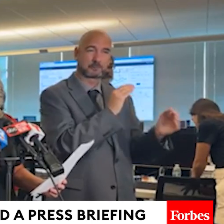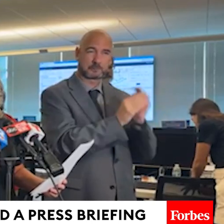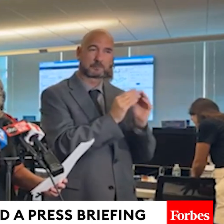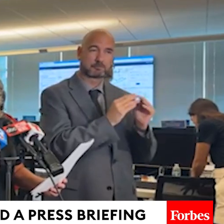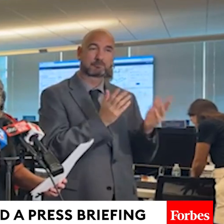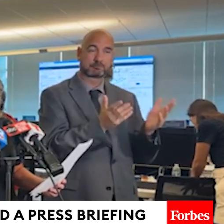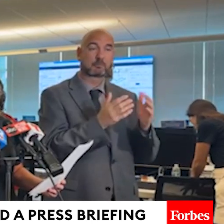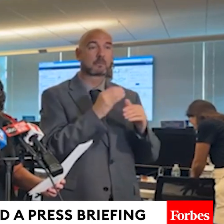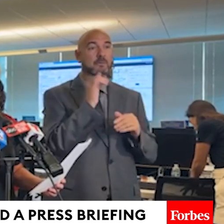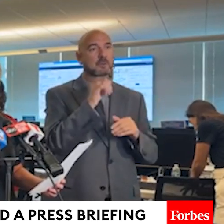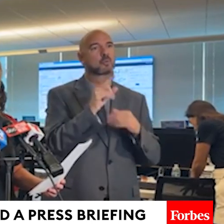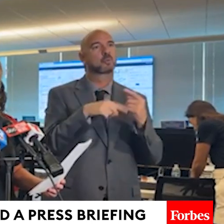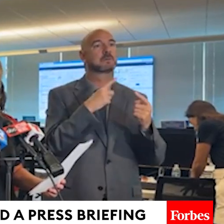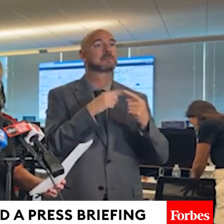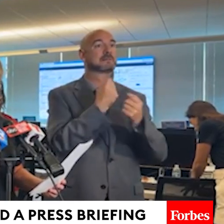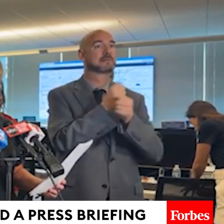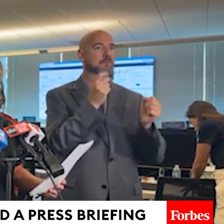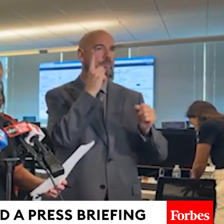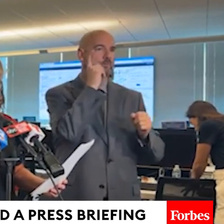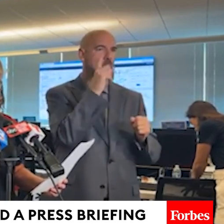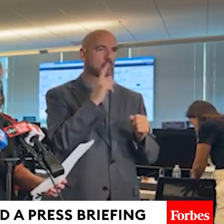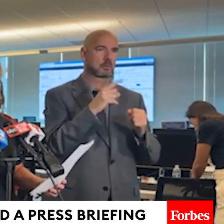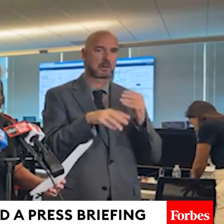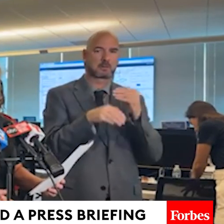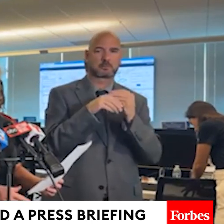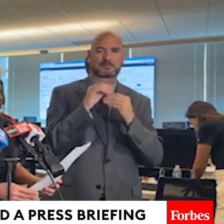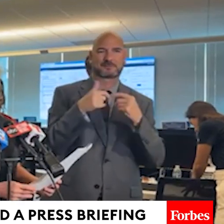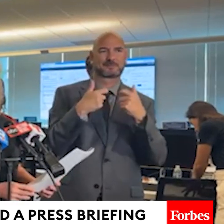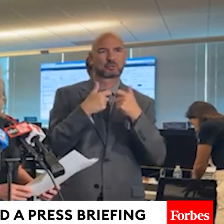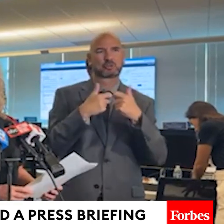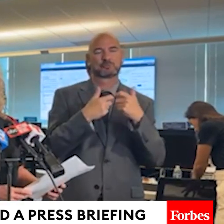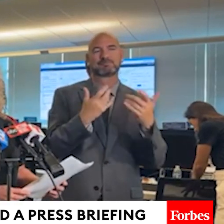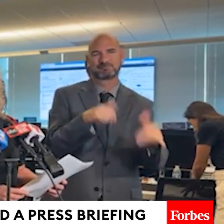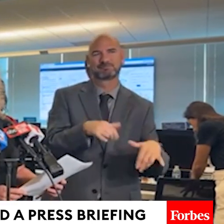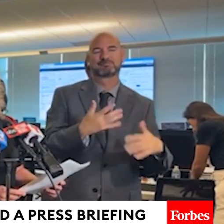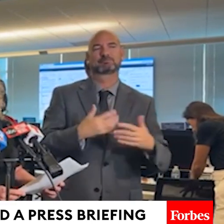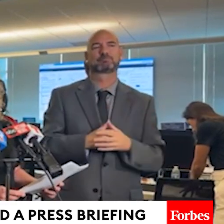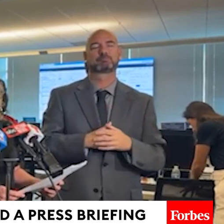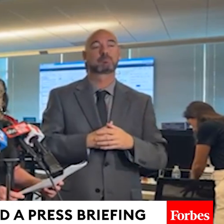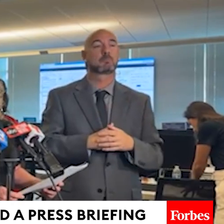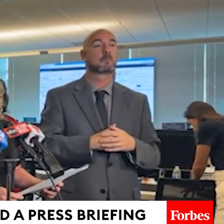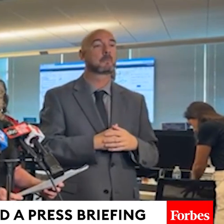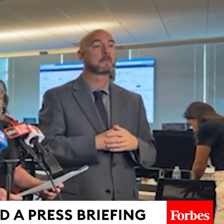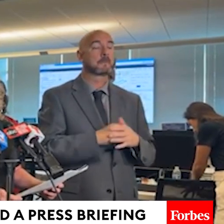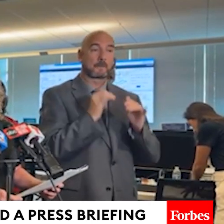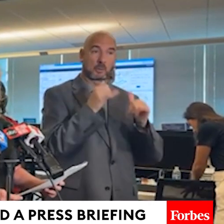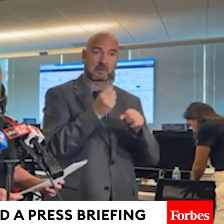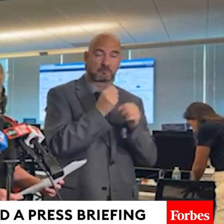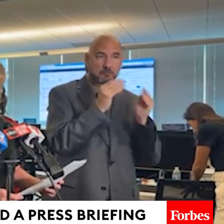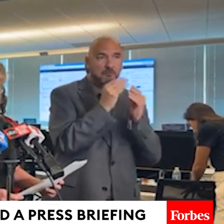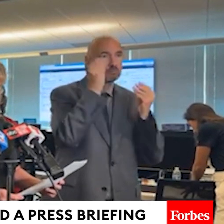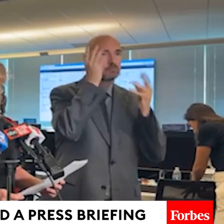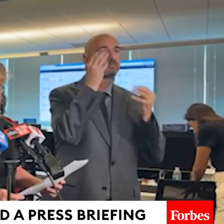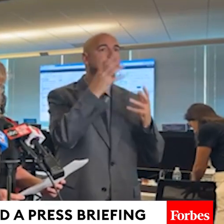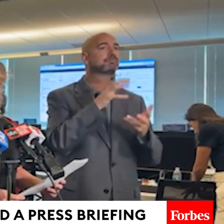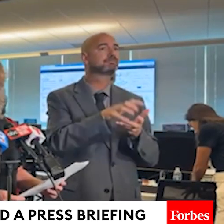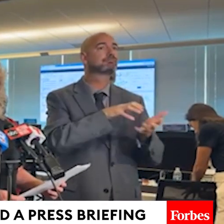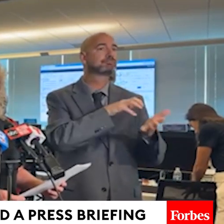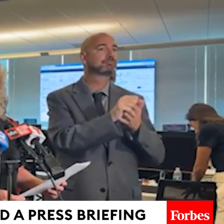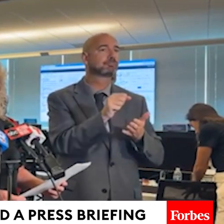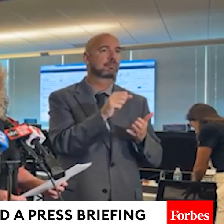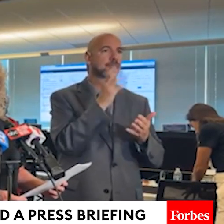to energize that property. You can look for information on damaged electrical equipment on our website